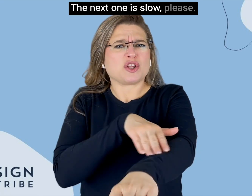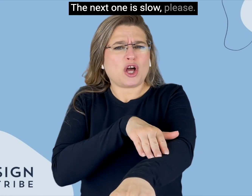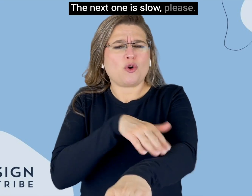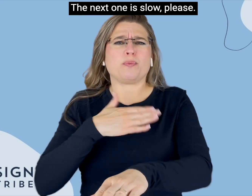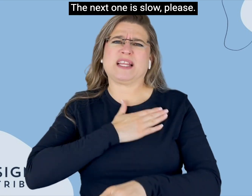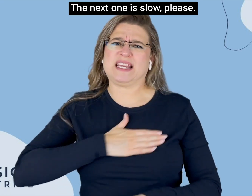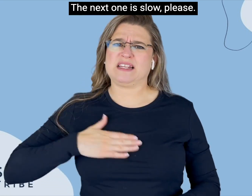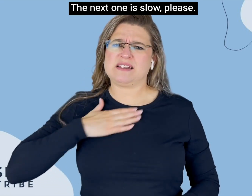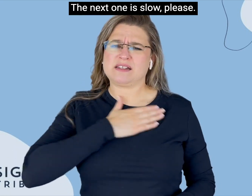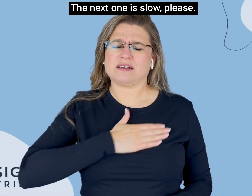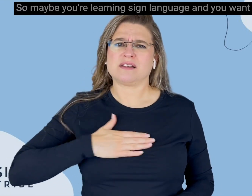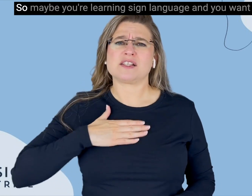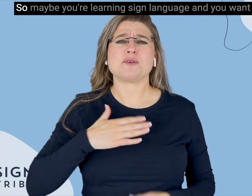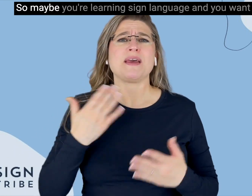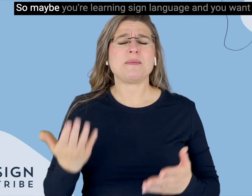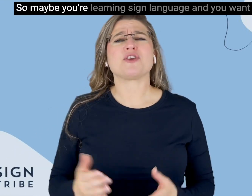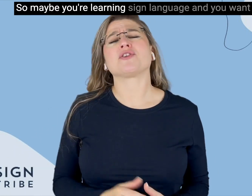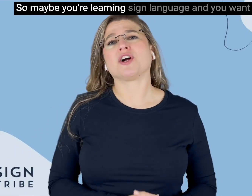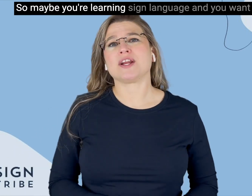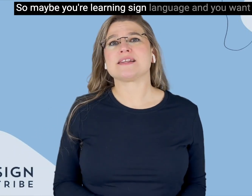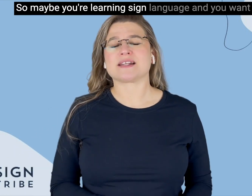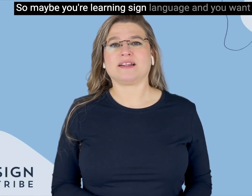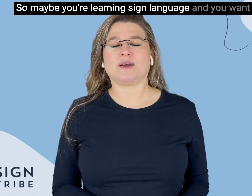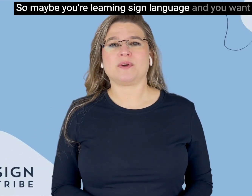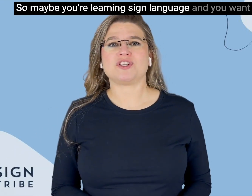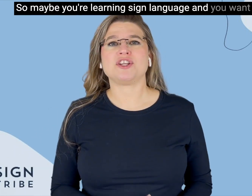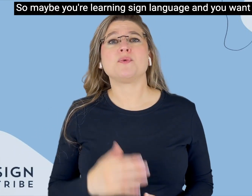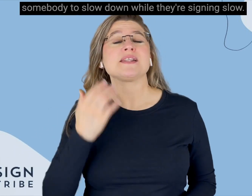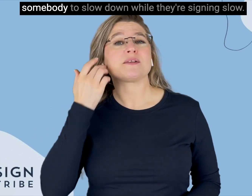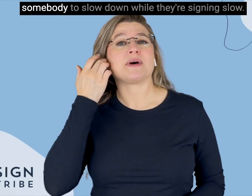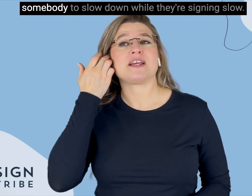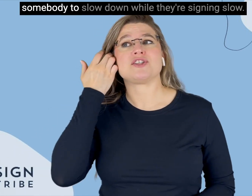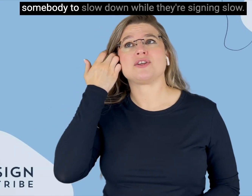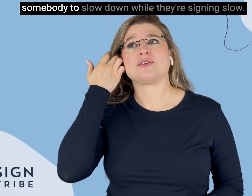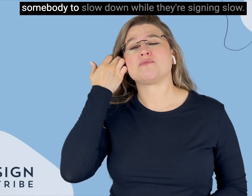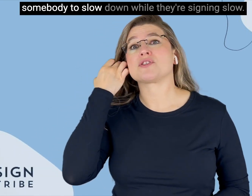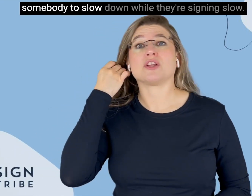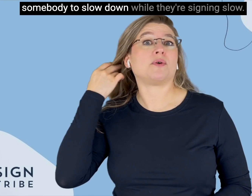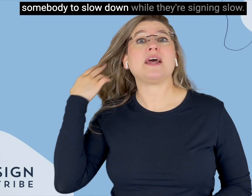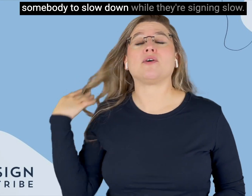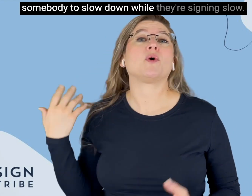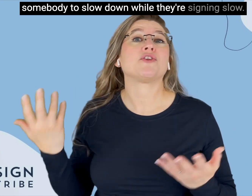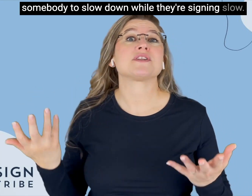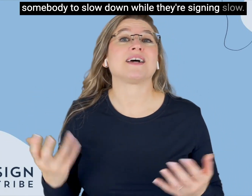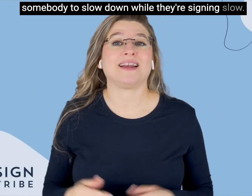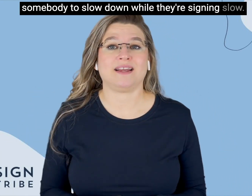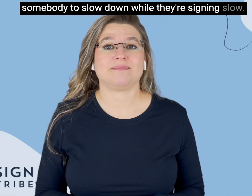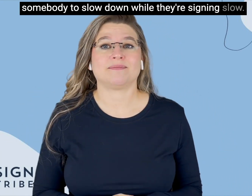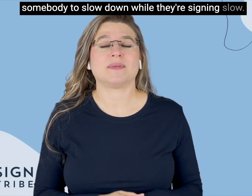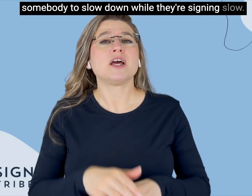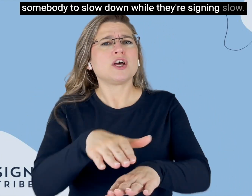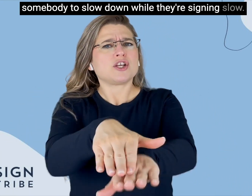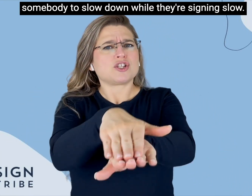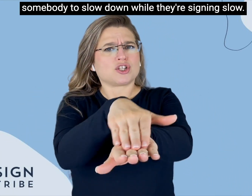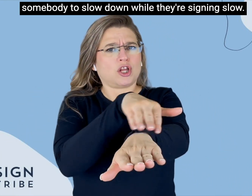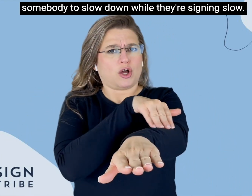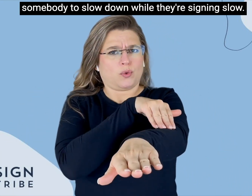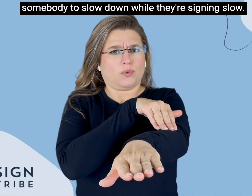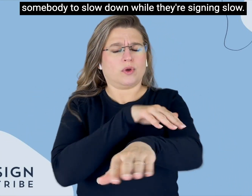Slow, please. So maybe you're learning sign language and you want somebody to slow down while they're signing. Slow.